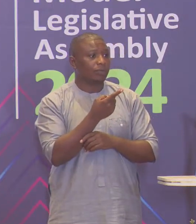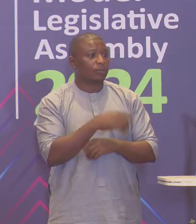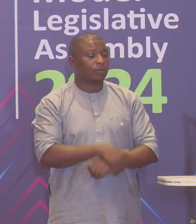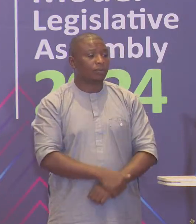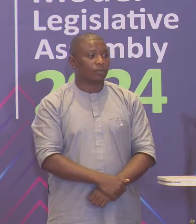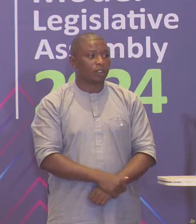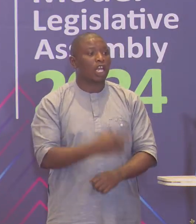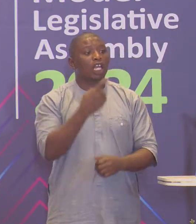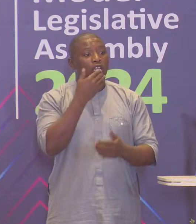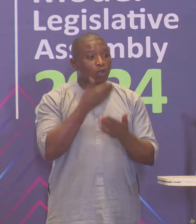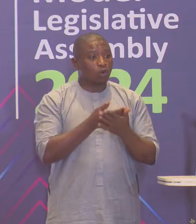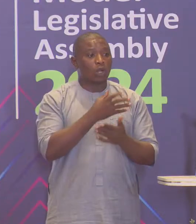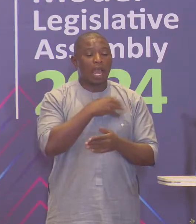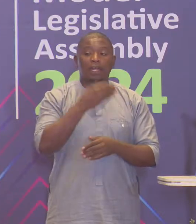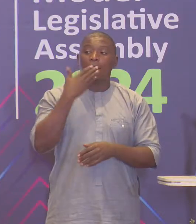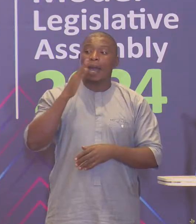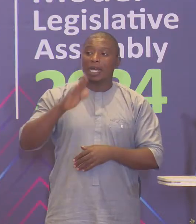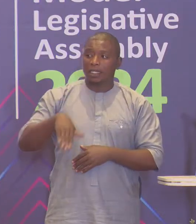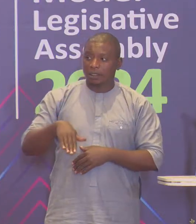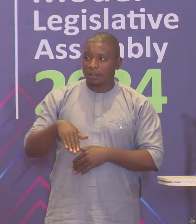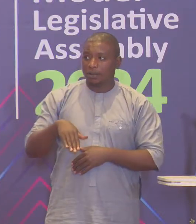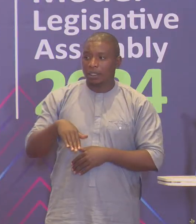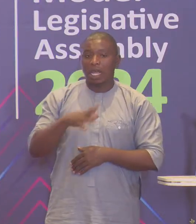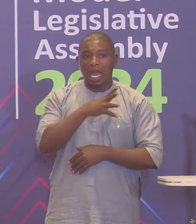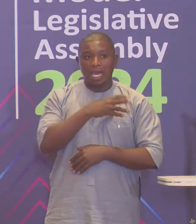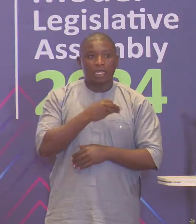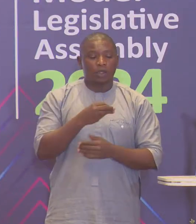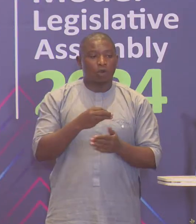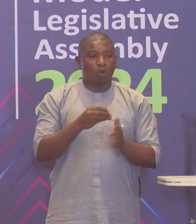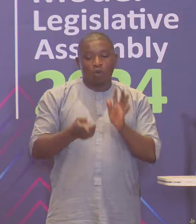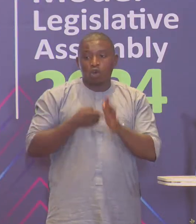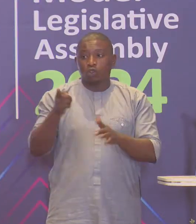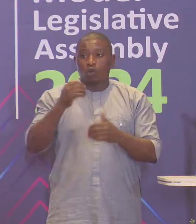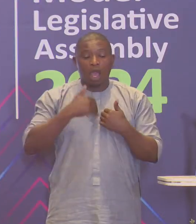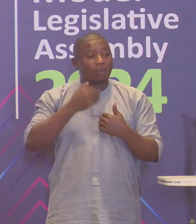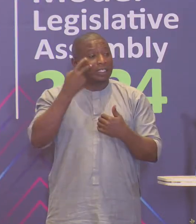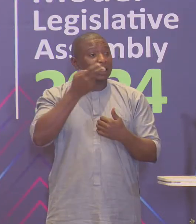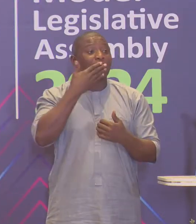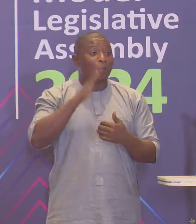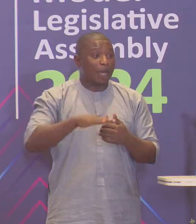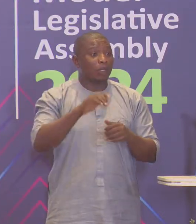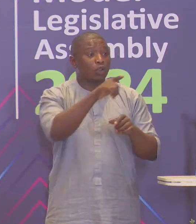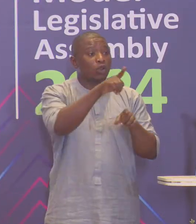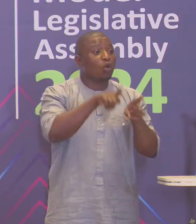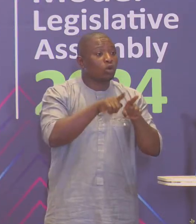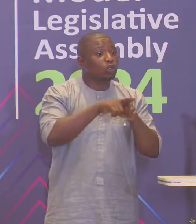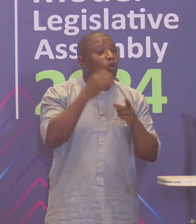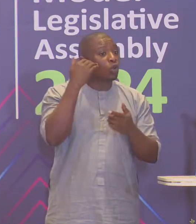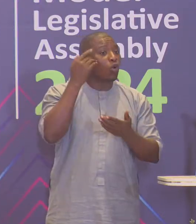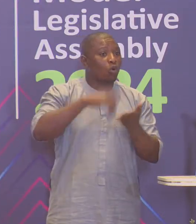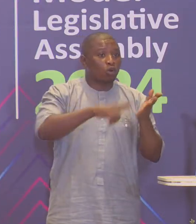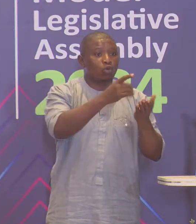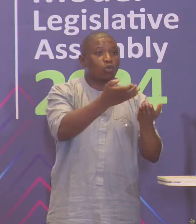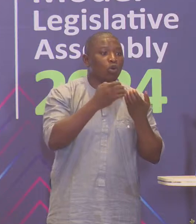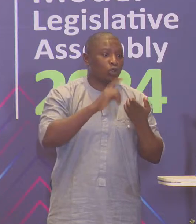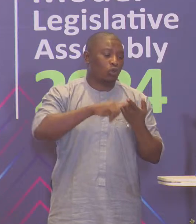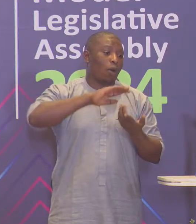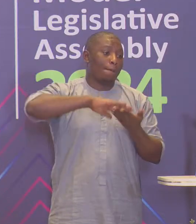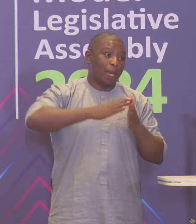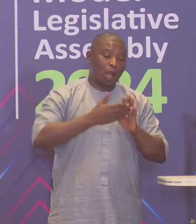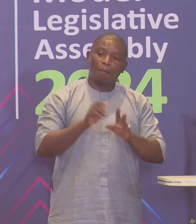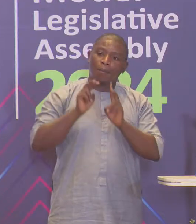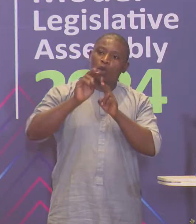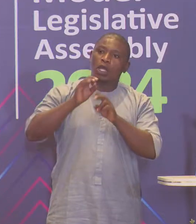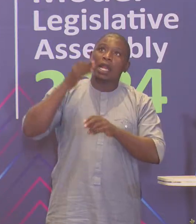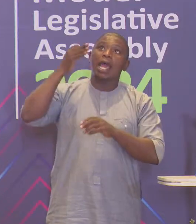the good and the bad. And once you have seen the bad, you also know what you want to become, looking ahead